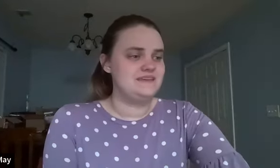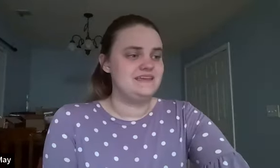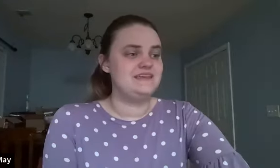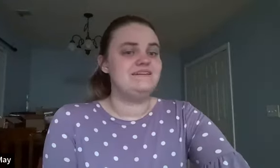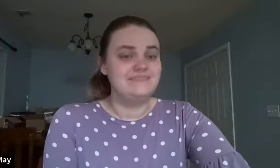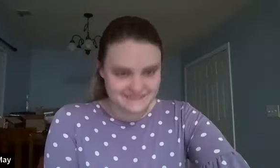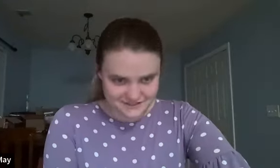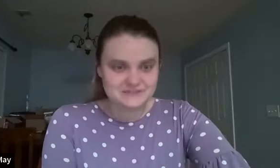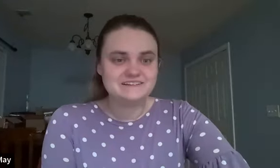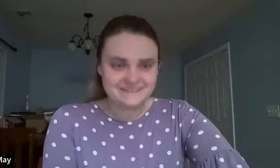Then lizard.